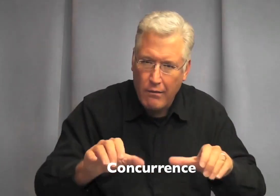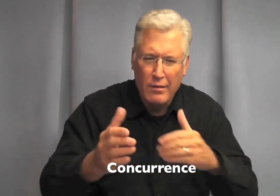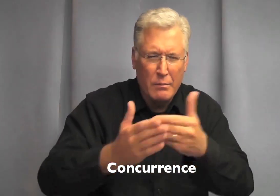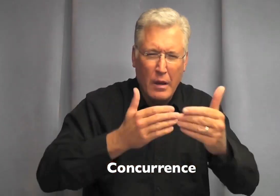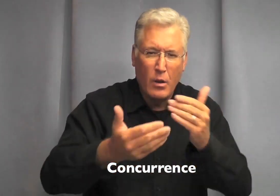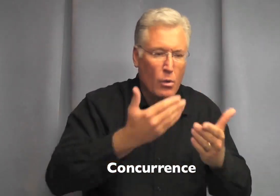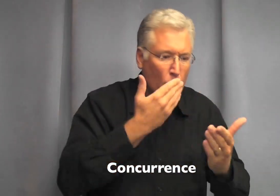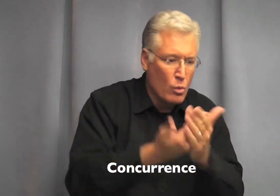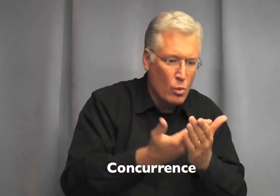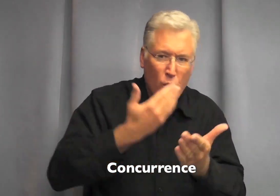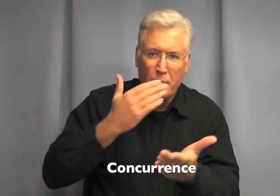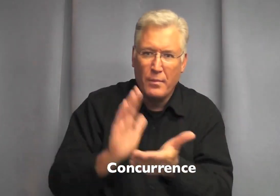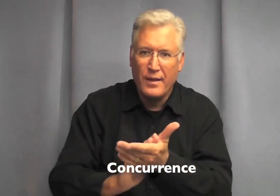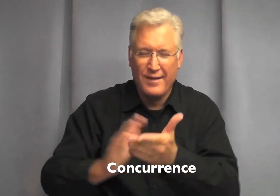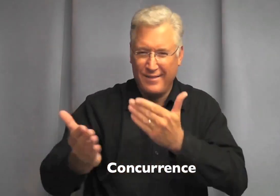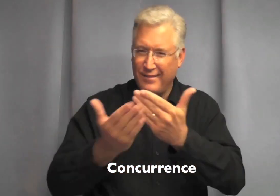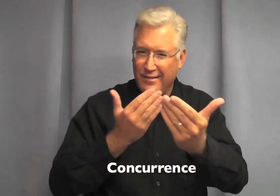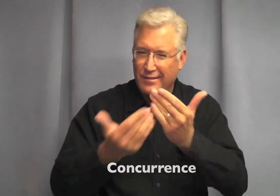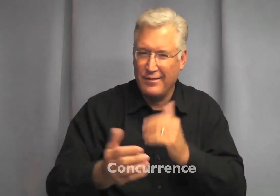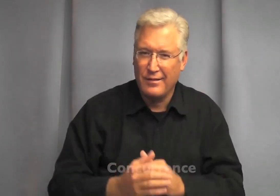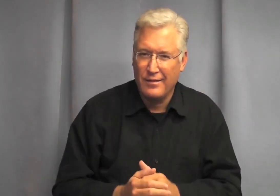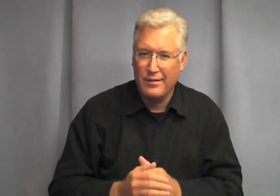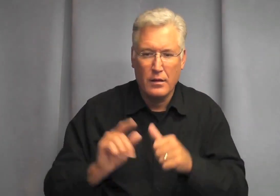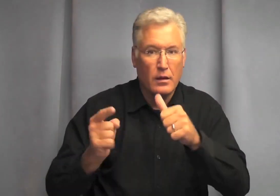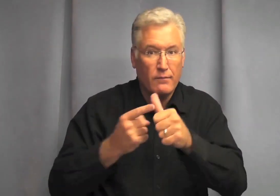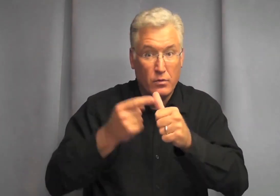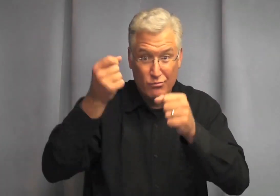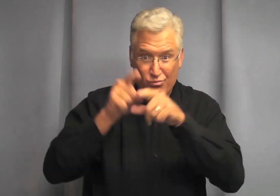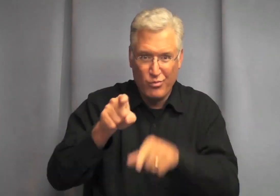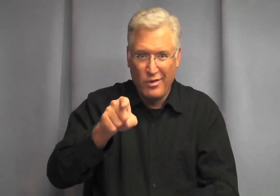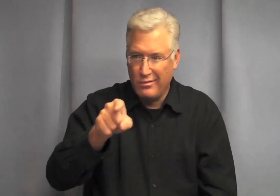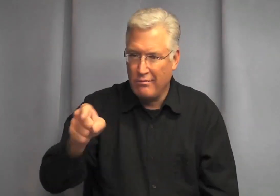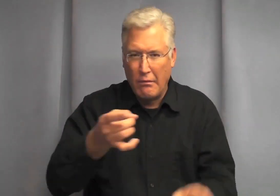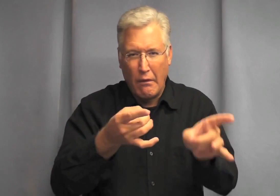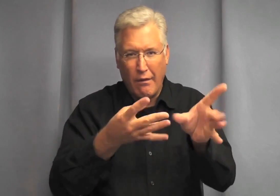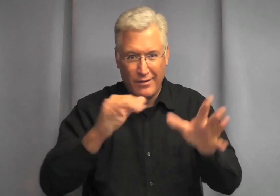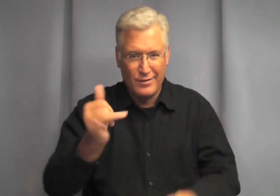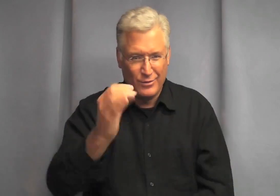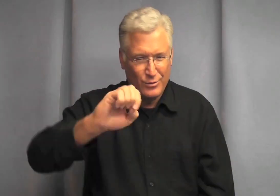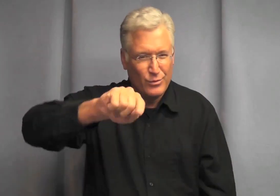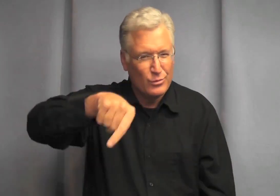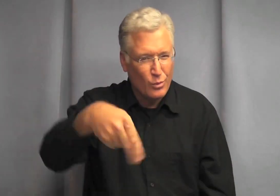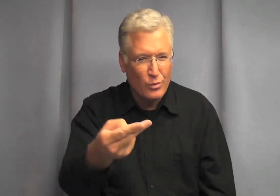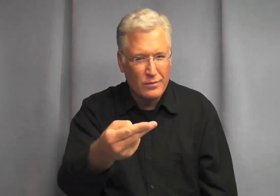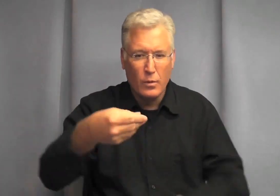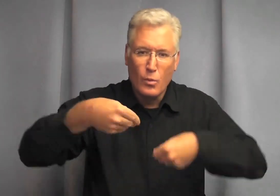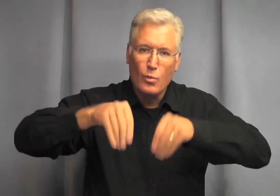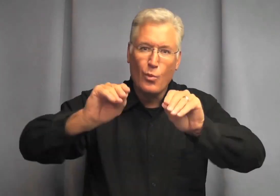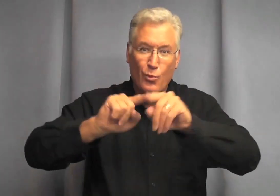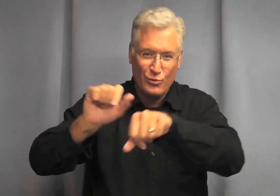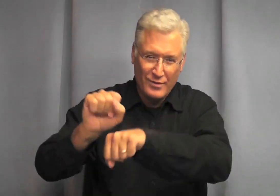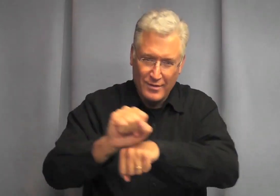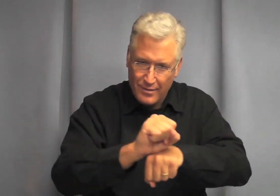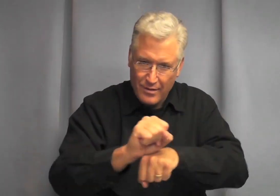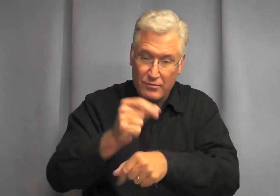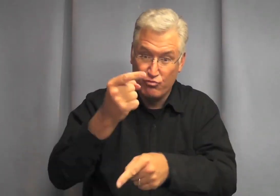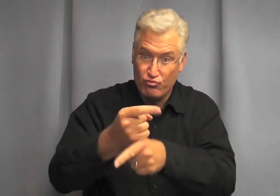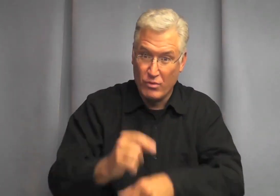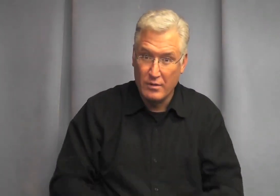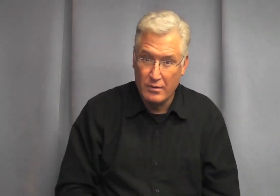for the people, the good of the people, good or bad, whatever happens, he works it together. And Joseph, he